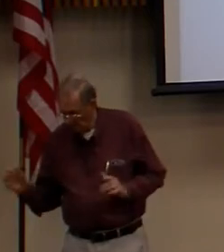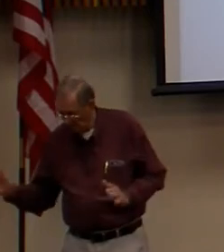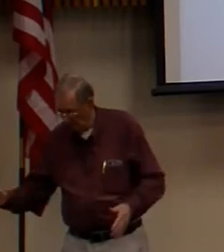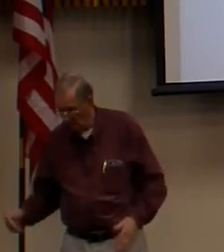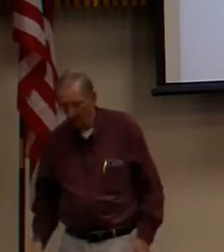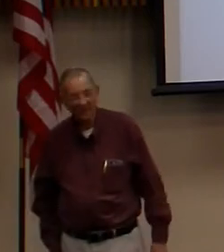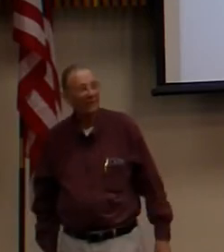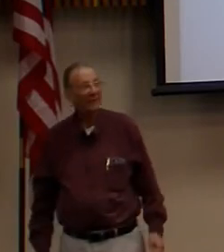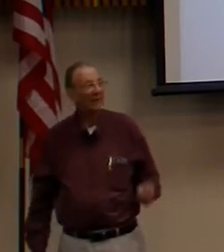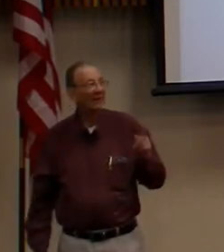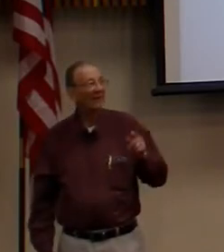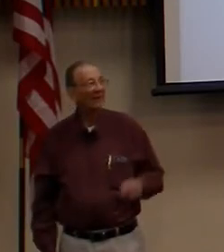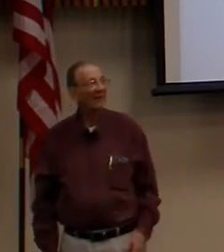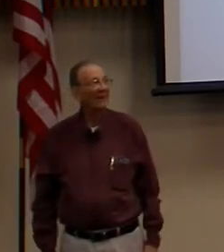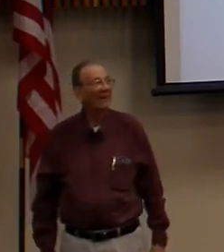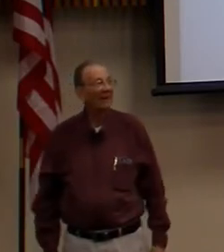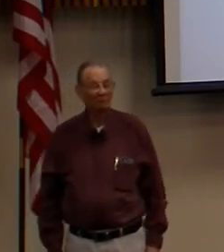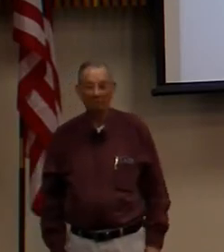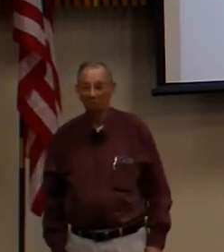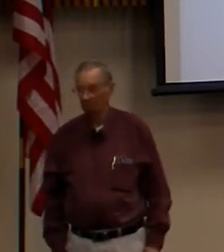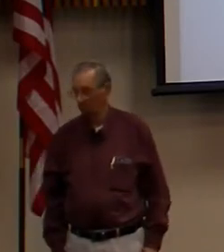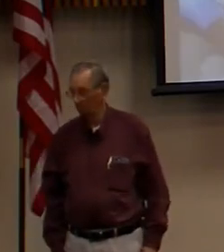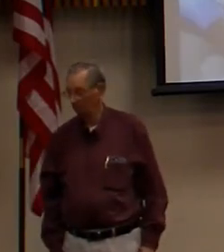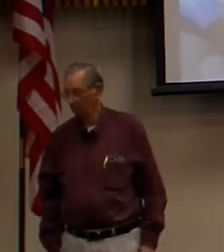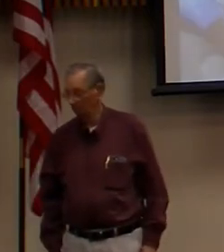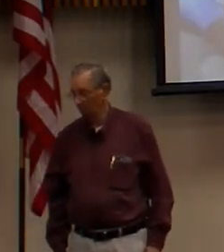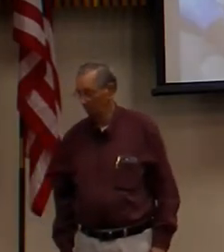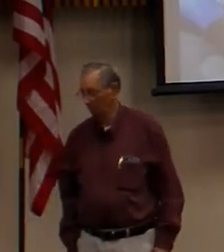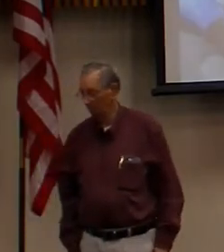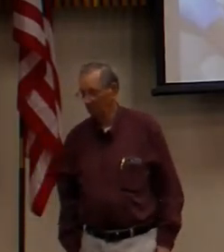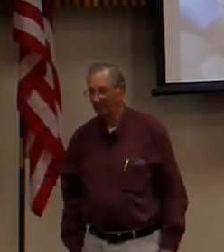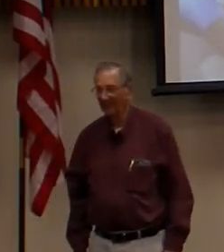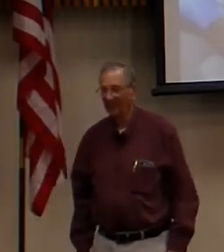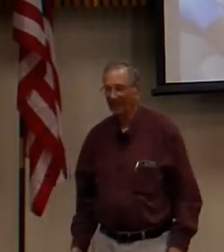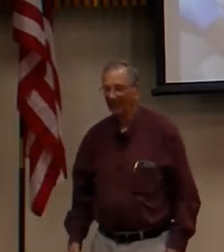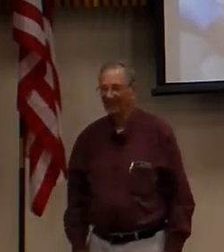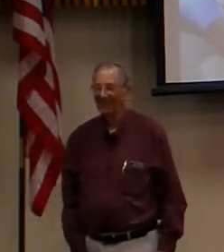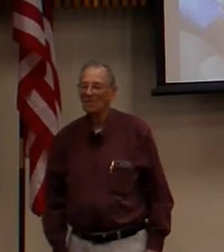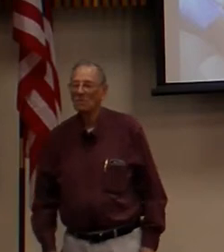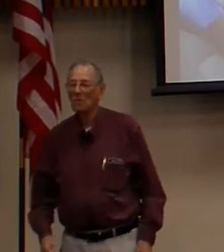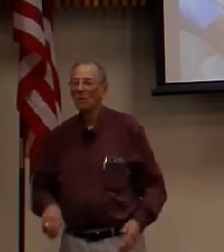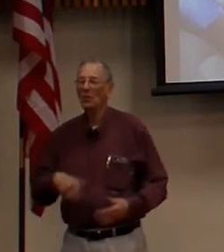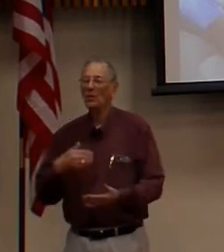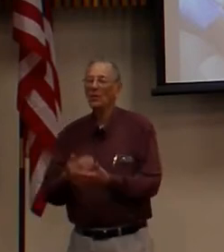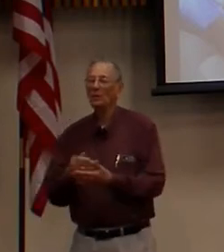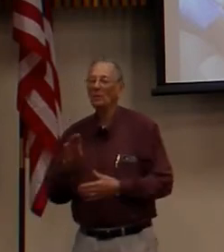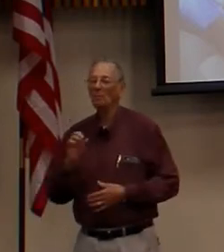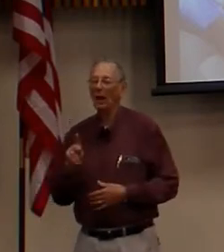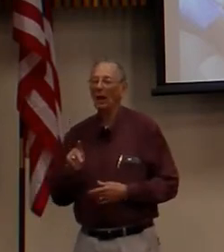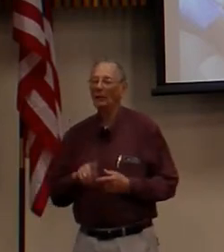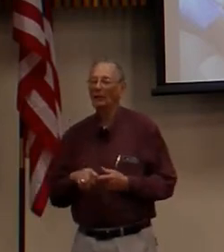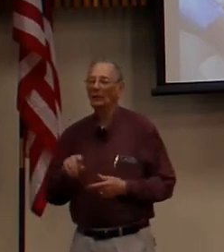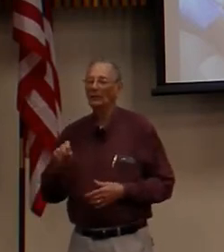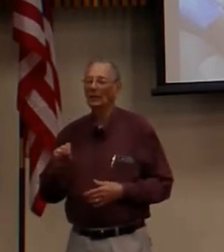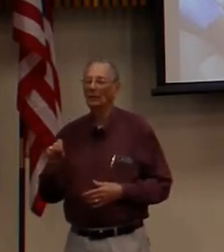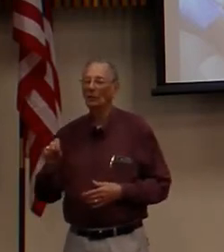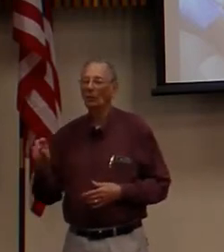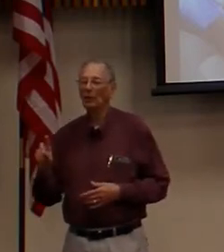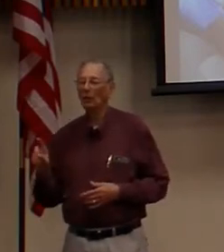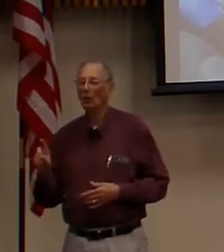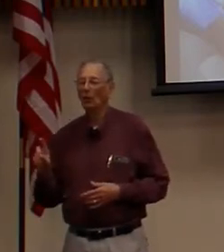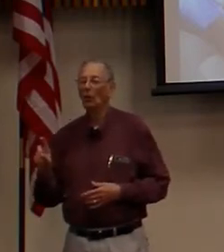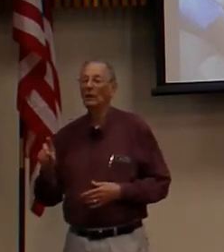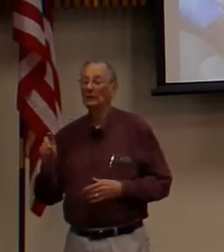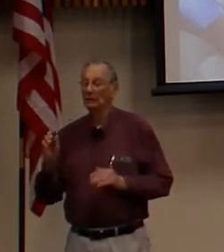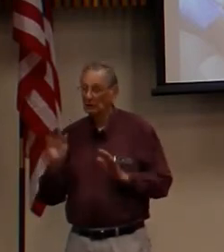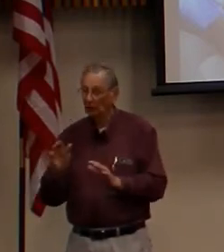So, a whole bunch. I thought that was kind of interesting. We made it back to the capital city of Santo Domingo. We spent Sunday with